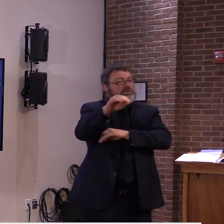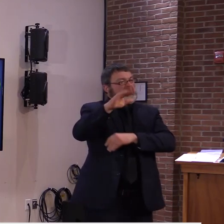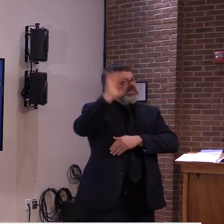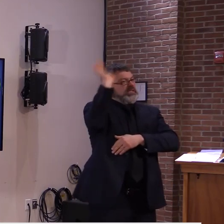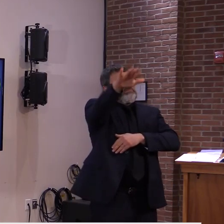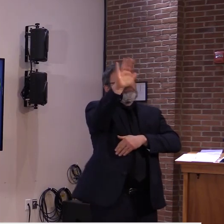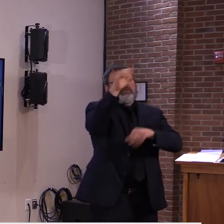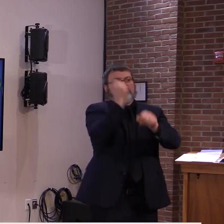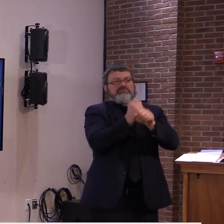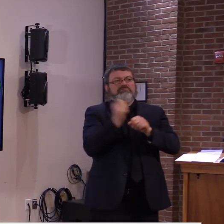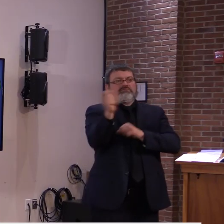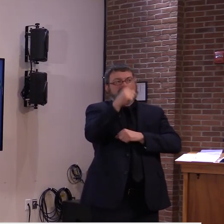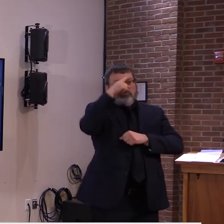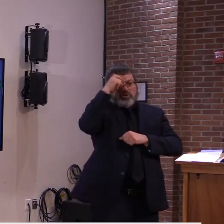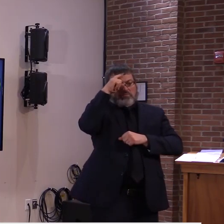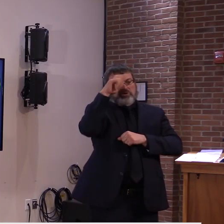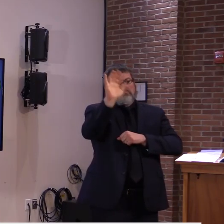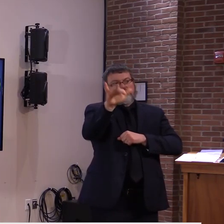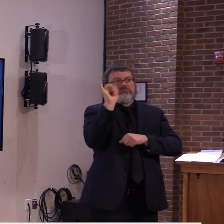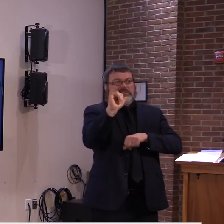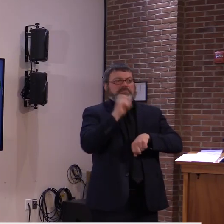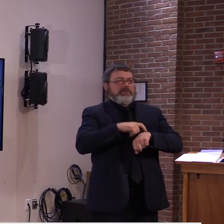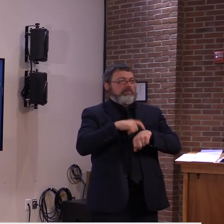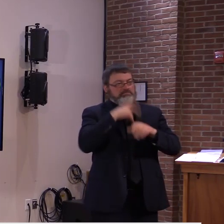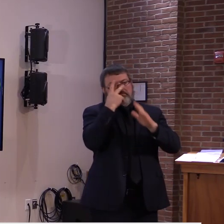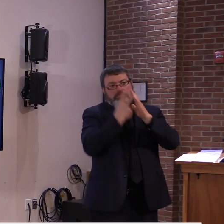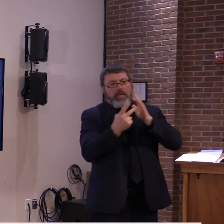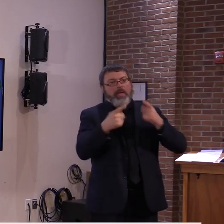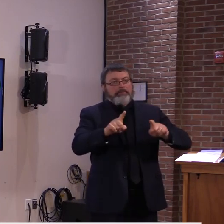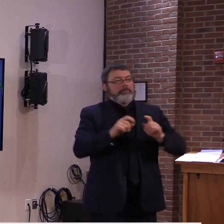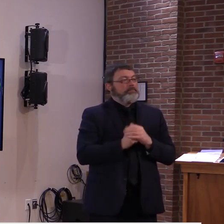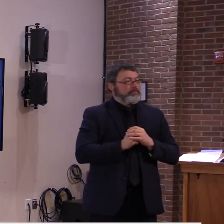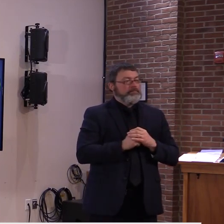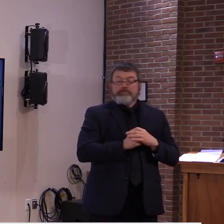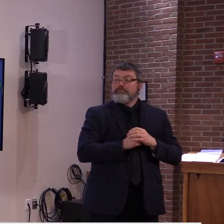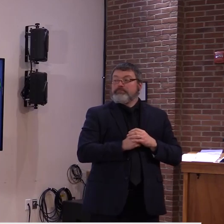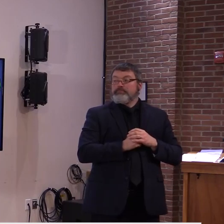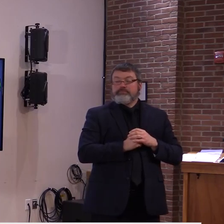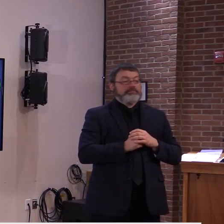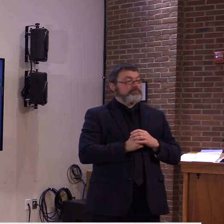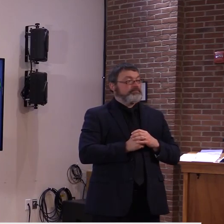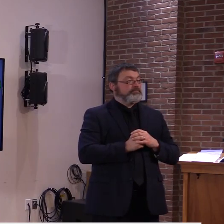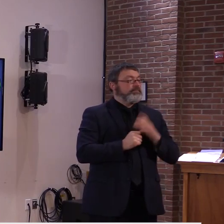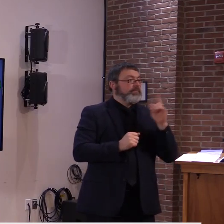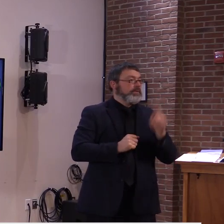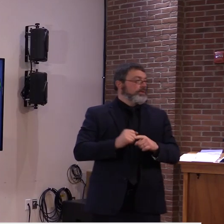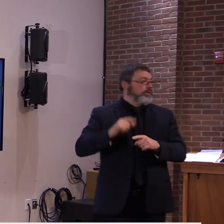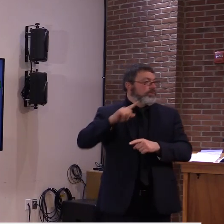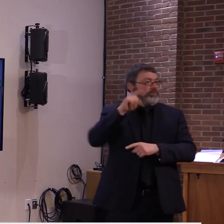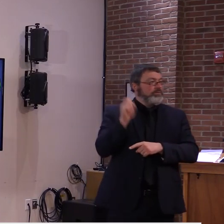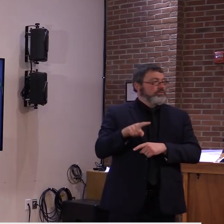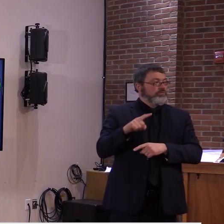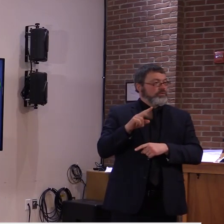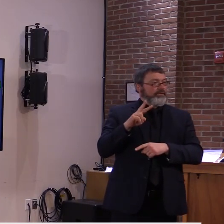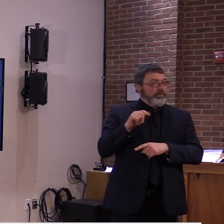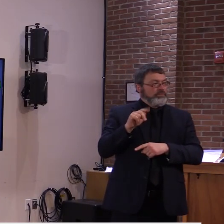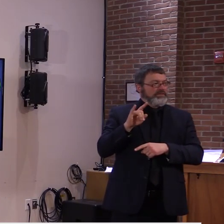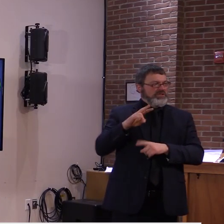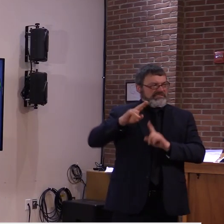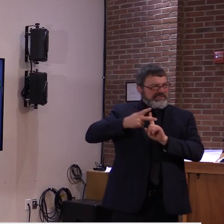start lighting, start moving people into permanent housing towards